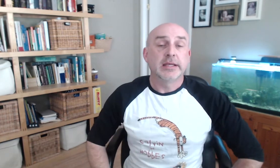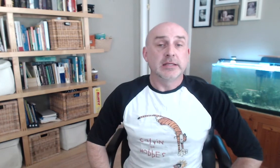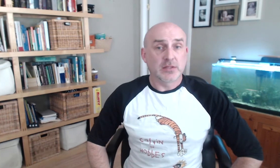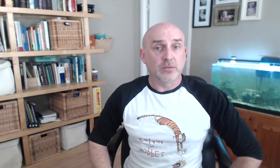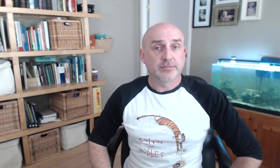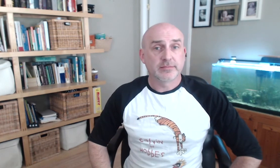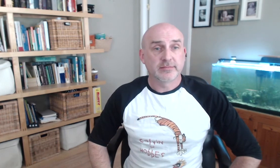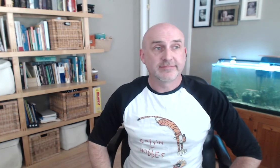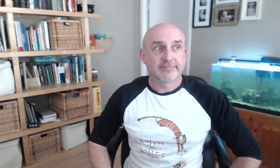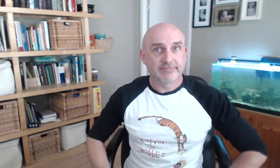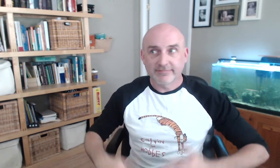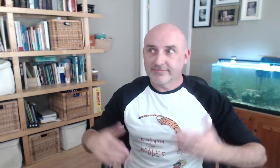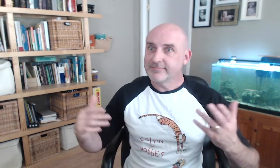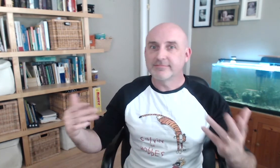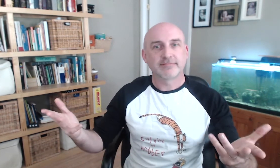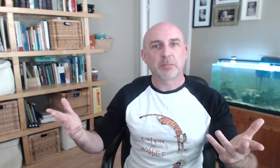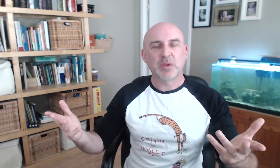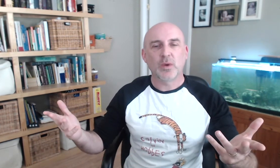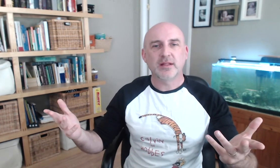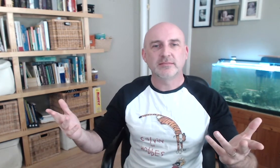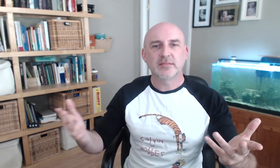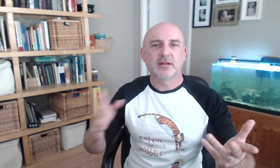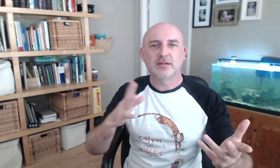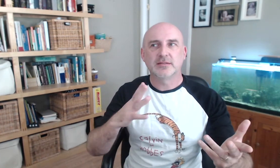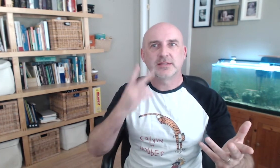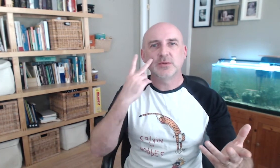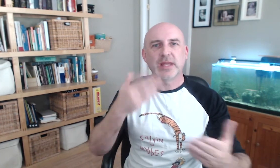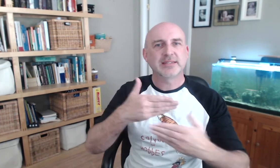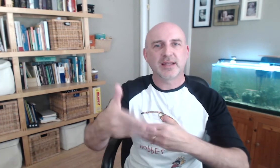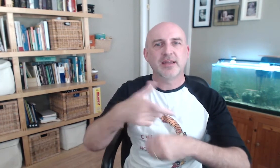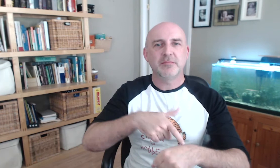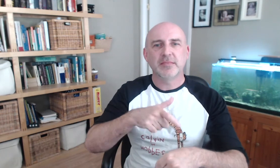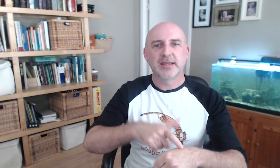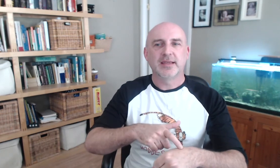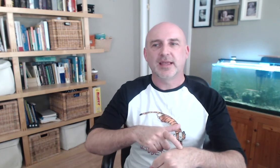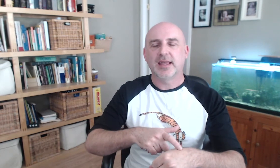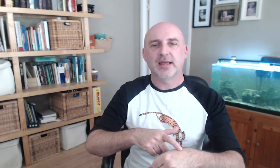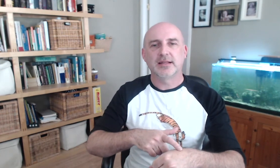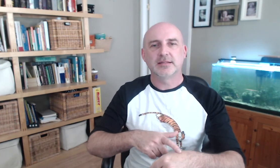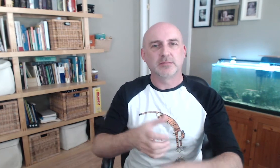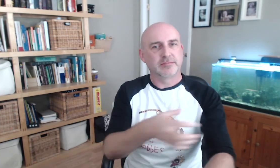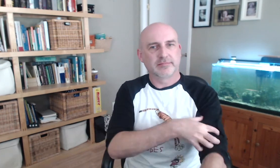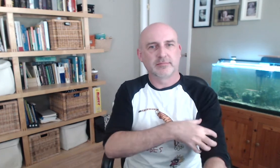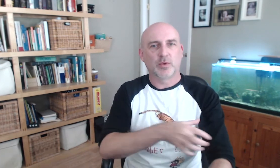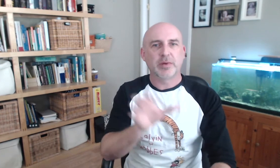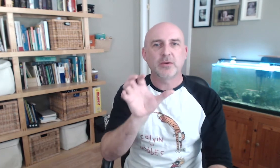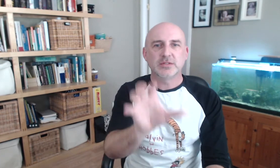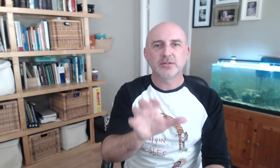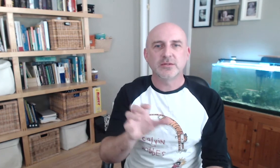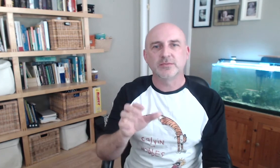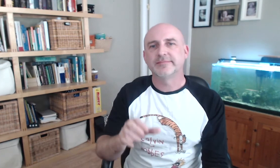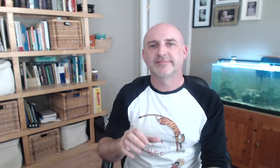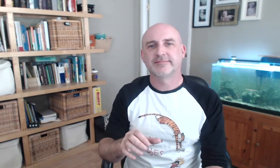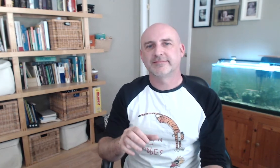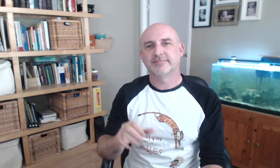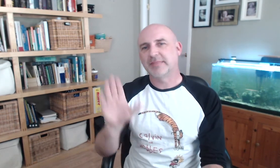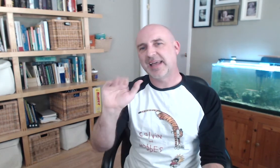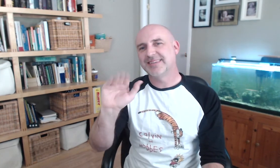So, be well. I'll see you next time, and more power to you. Bye.